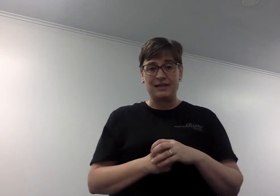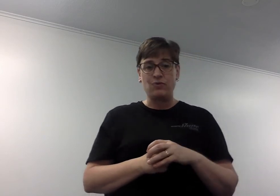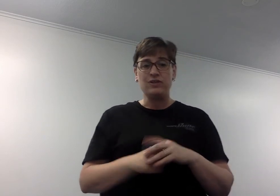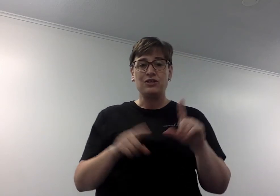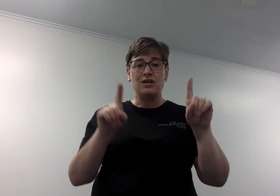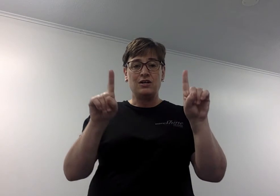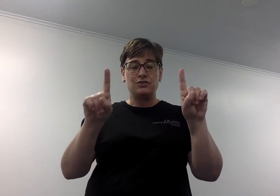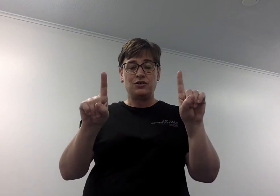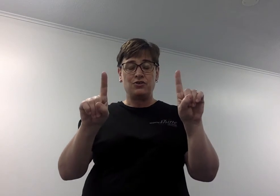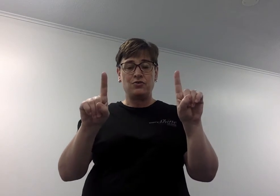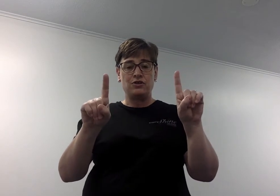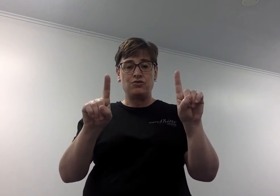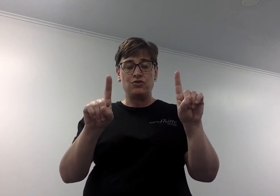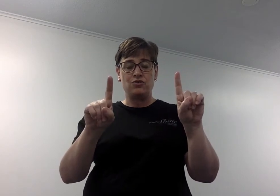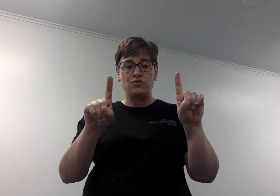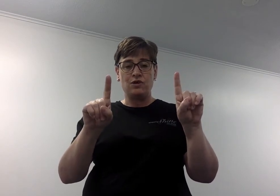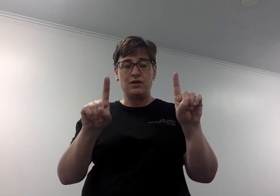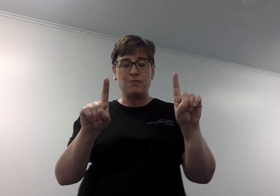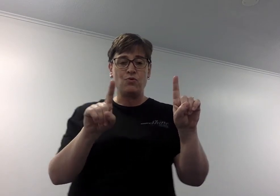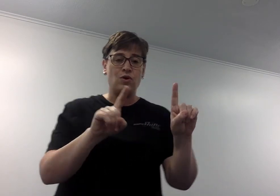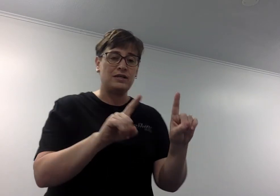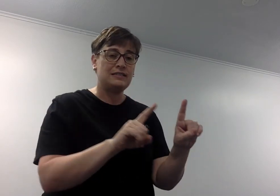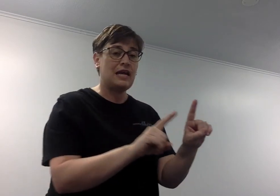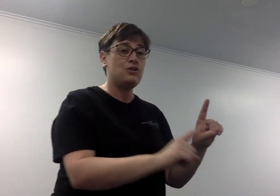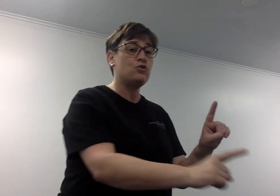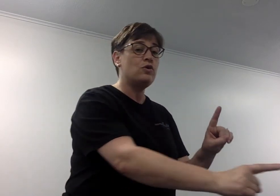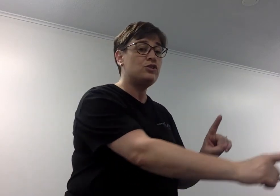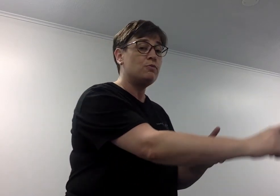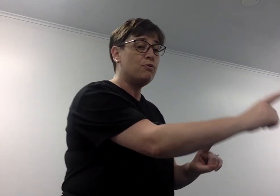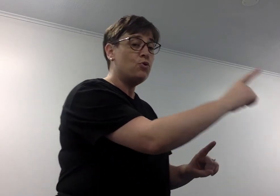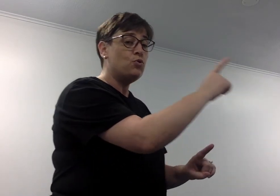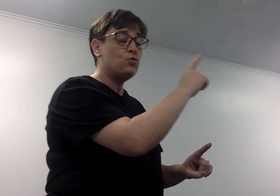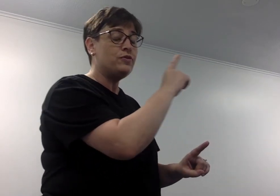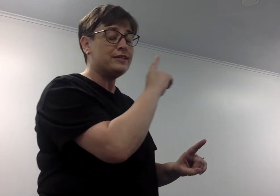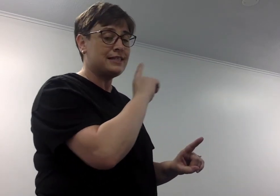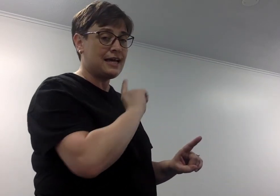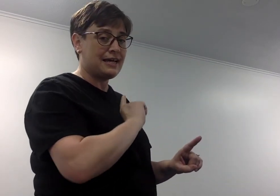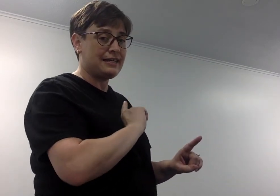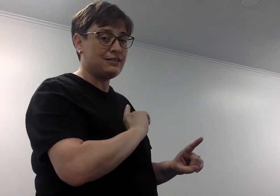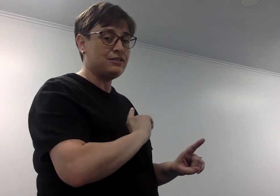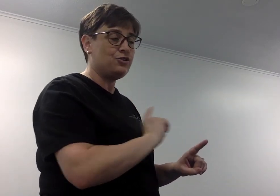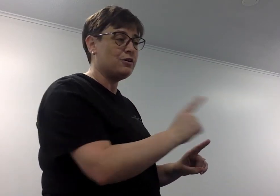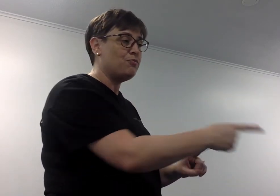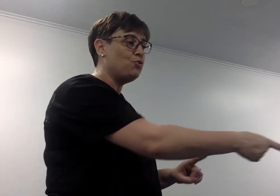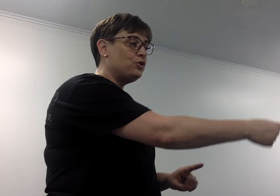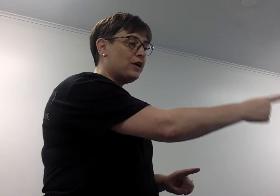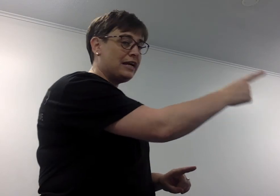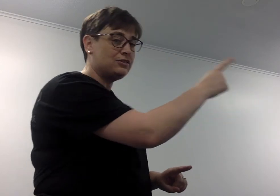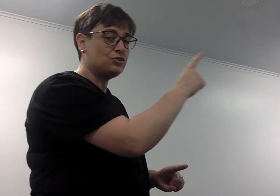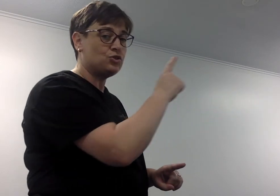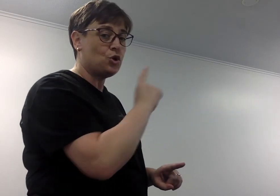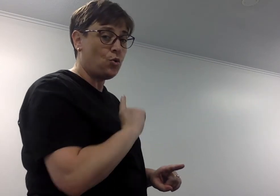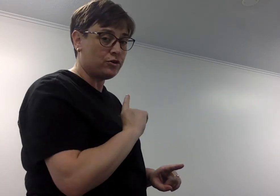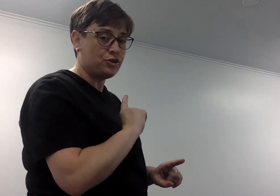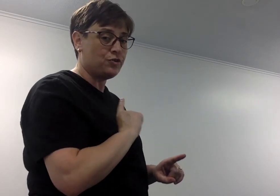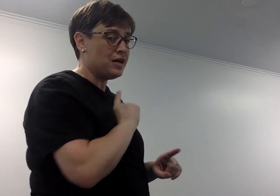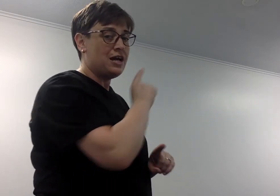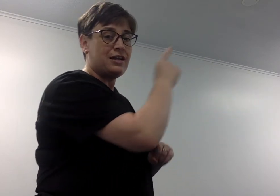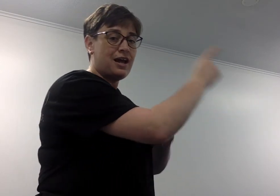language. So you're doing your 2 number ones, and you're going to pull the sign. You're going to pull your hands towards you, not